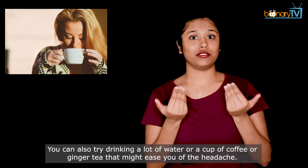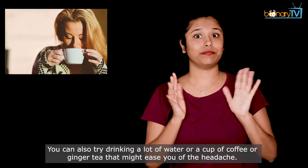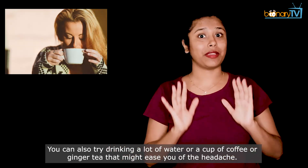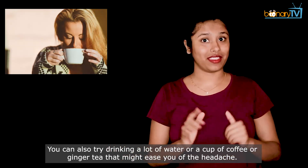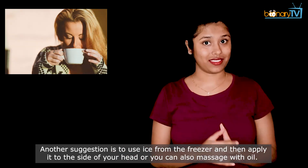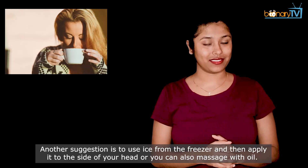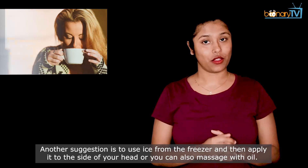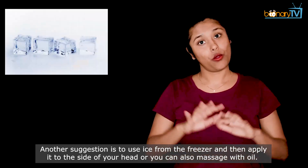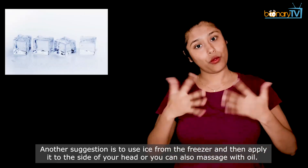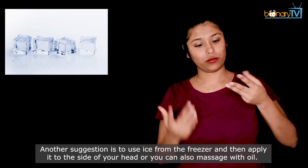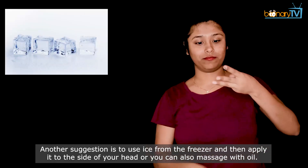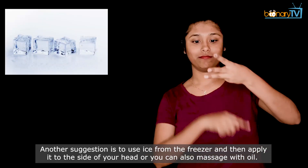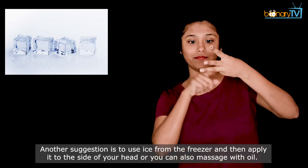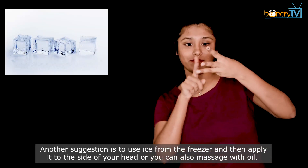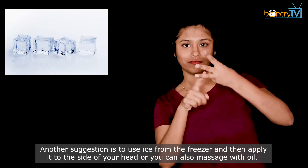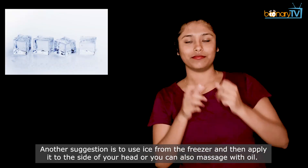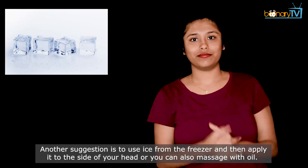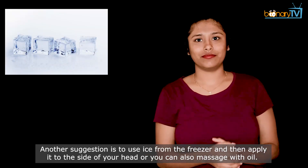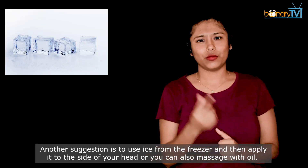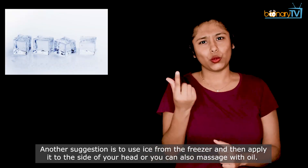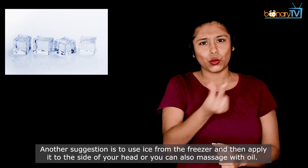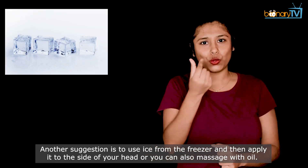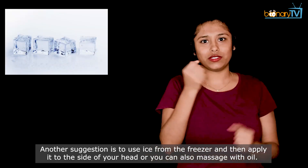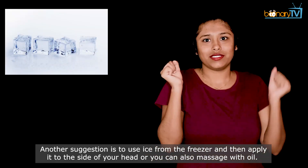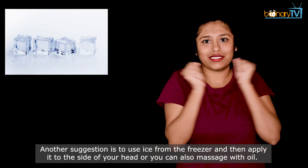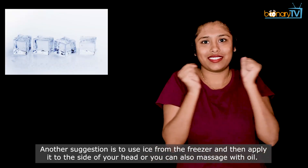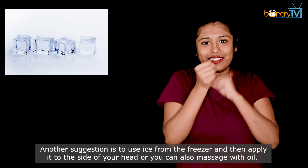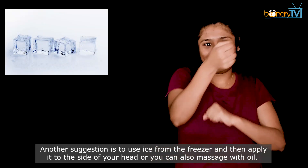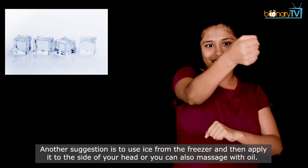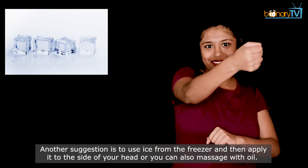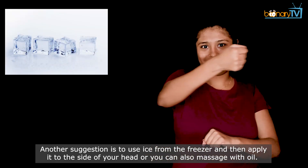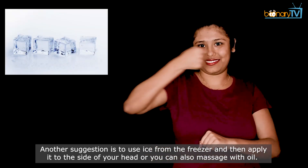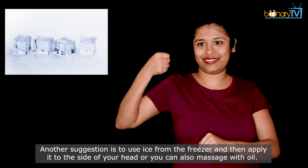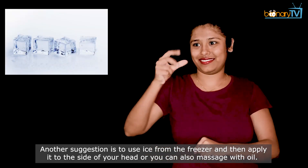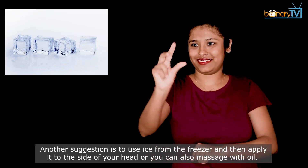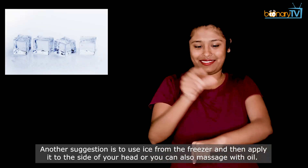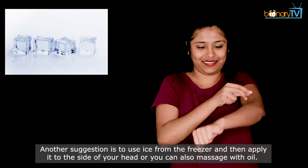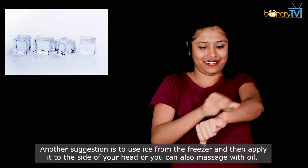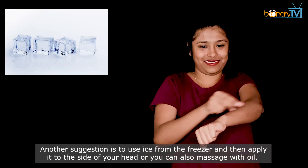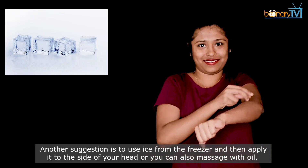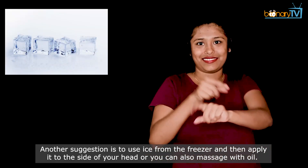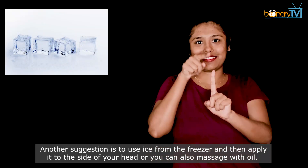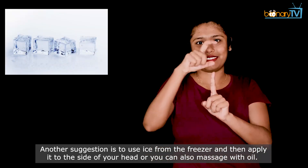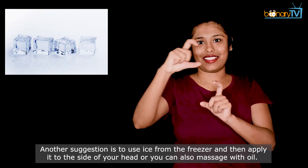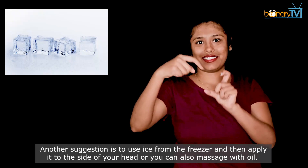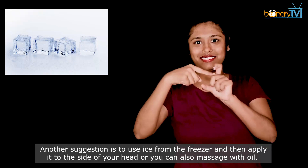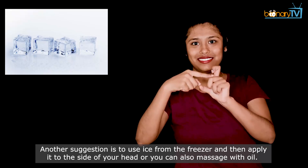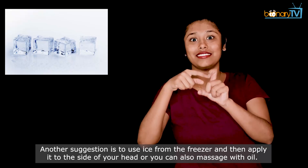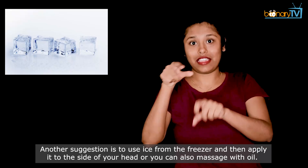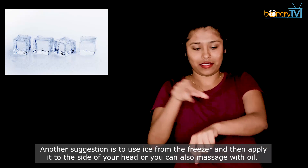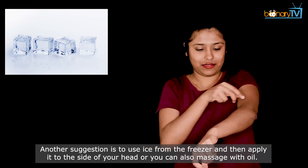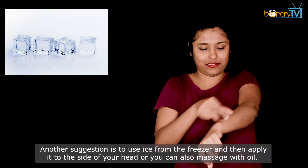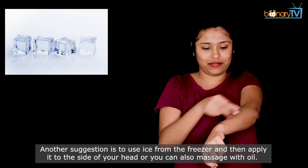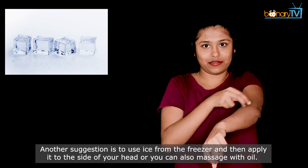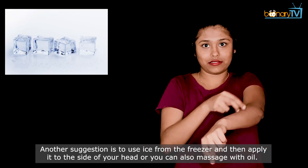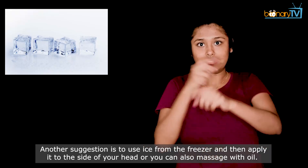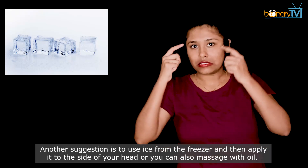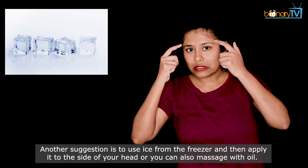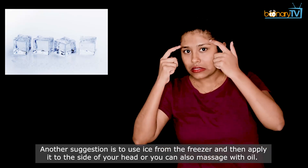Another suggestion is to use ice from the freezer and then